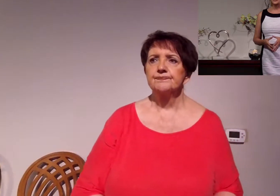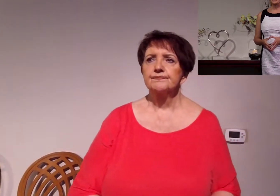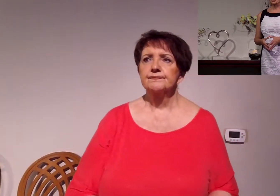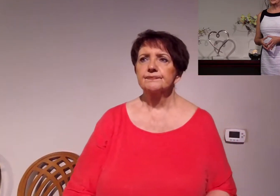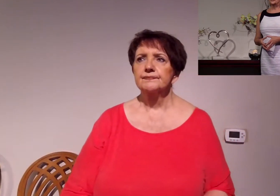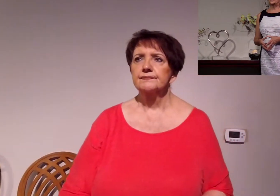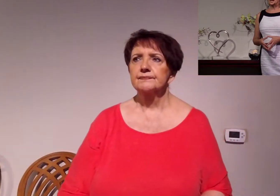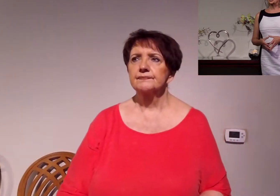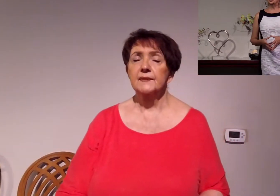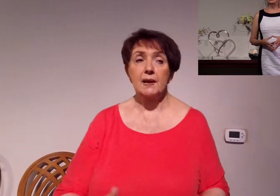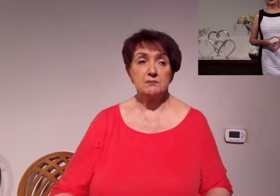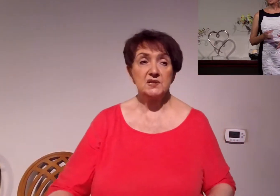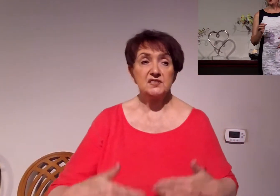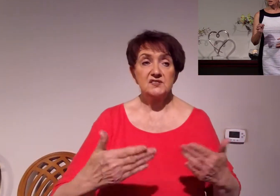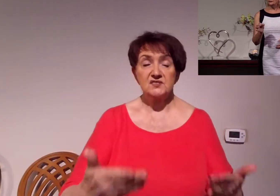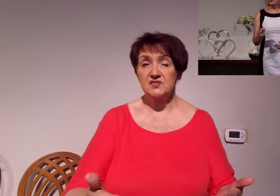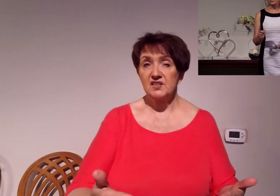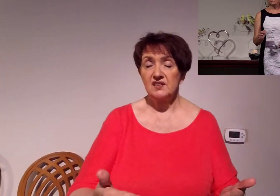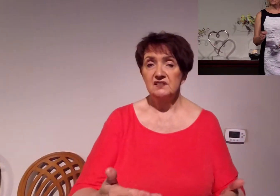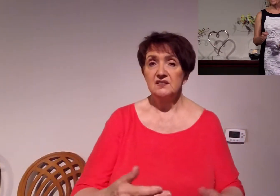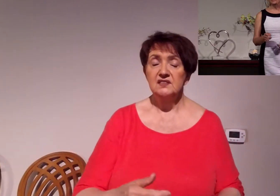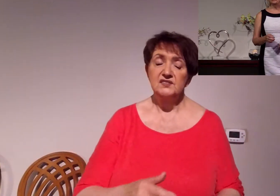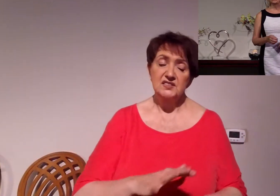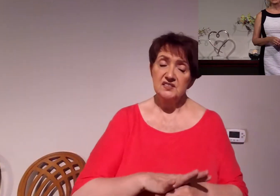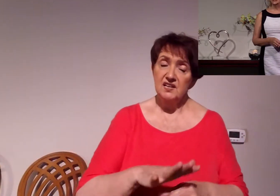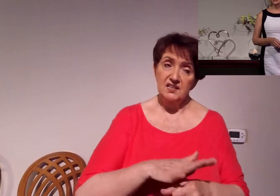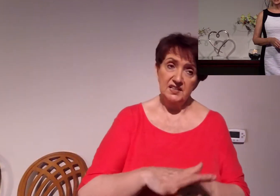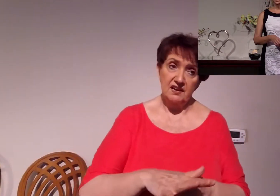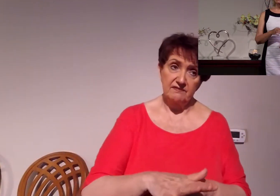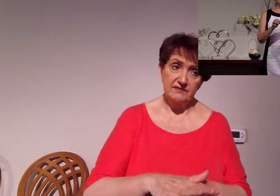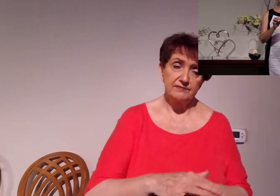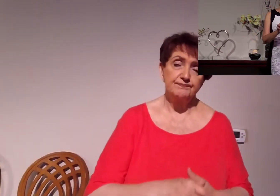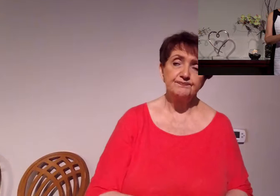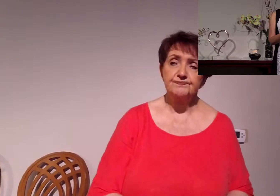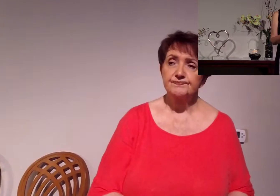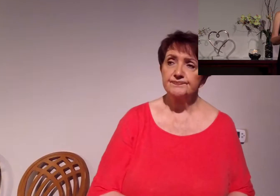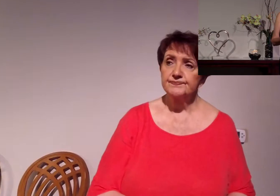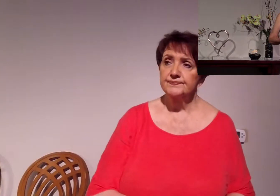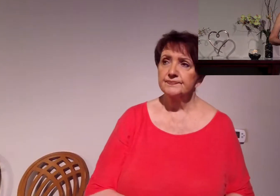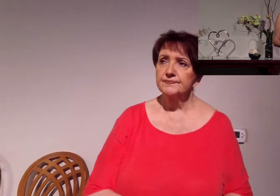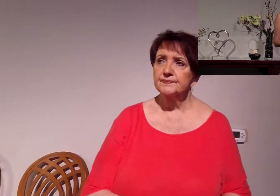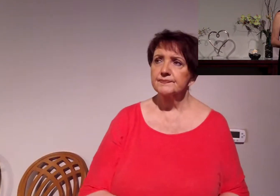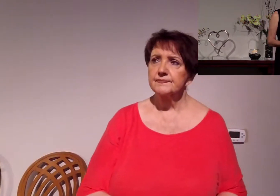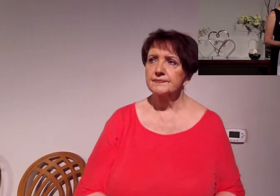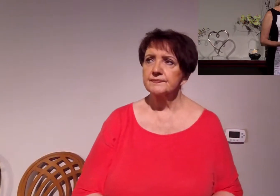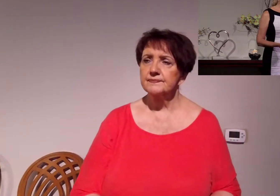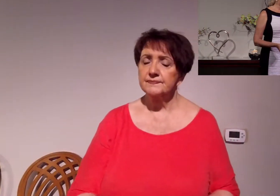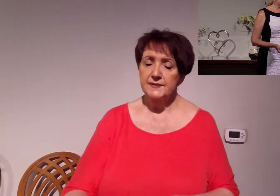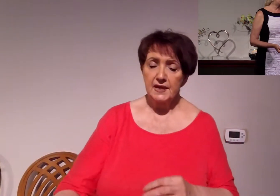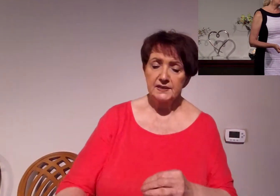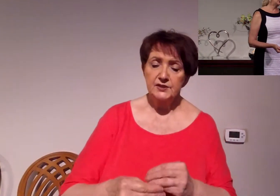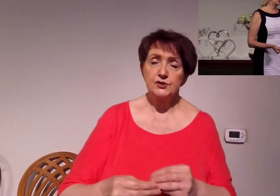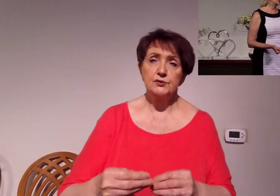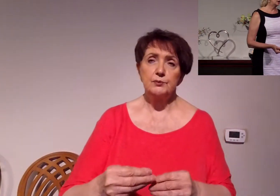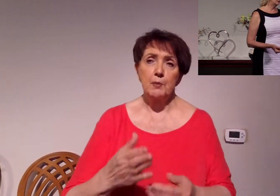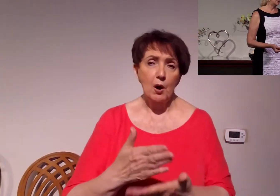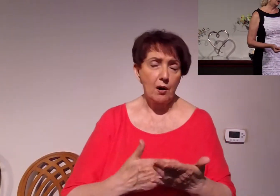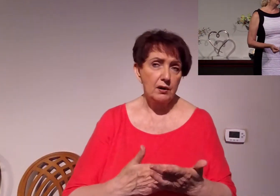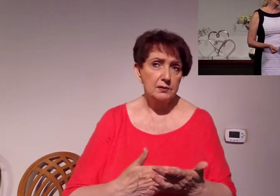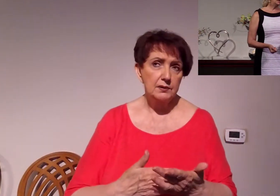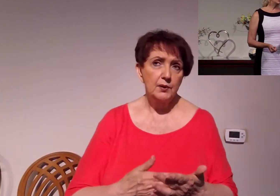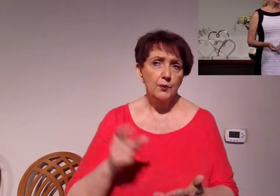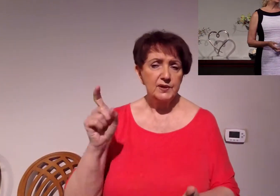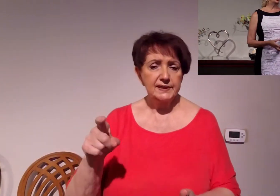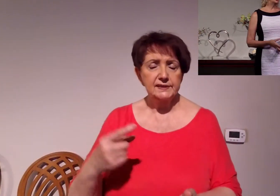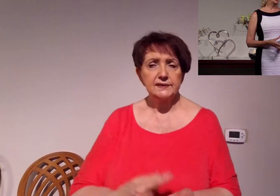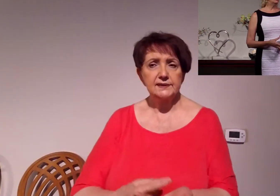But I'm going to suggest that that's actually not quite enough. That the additional piece in there that we need to talk